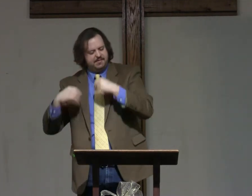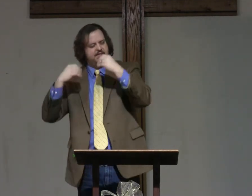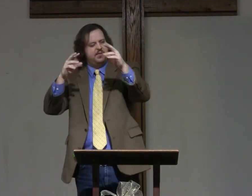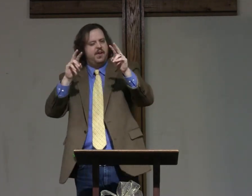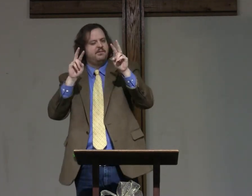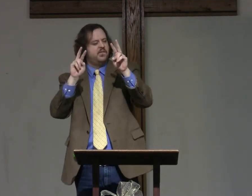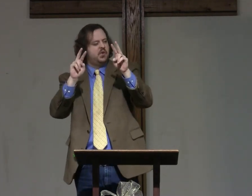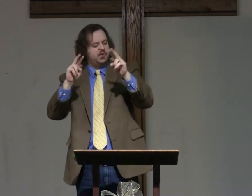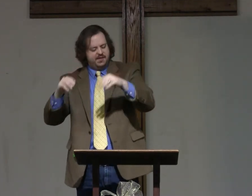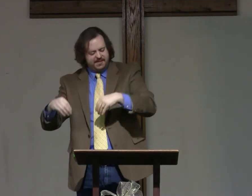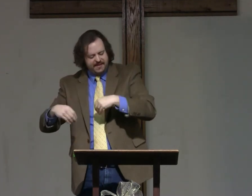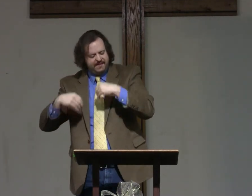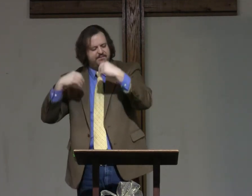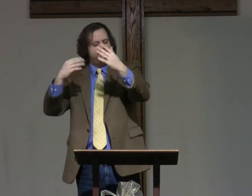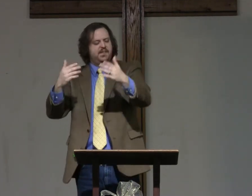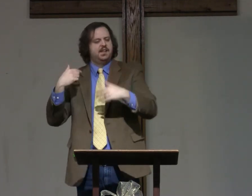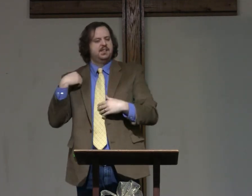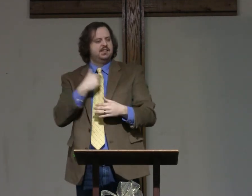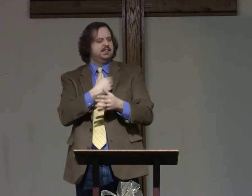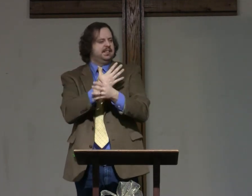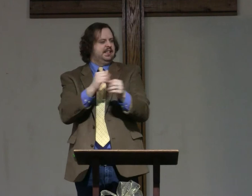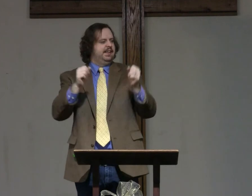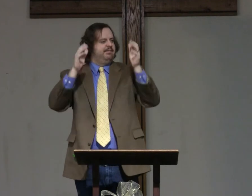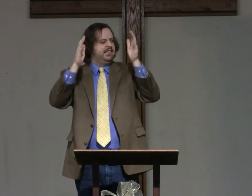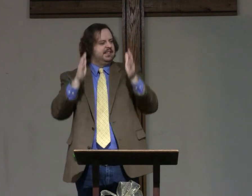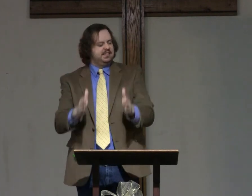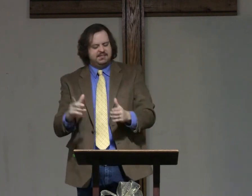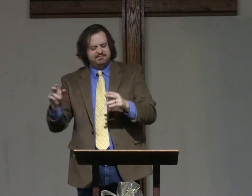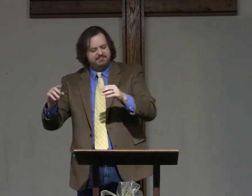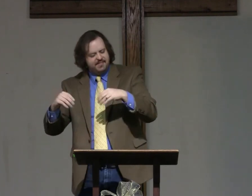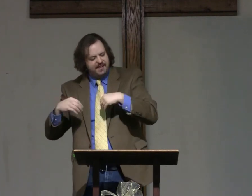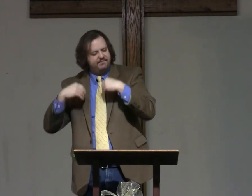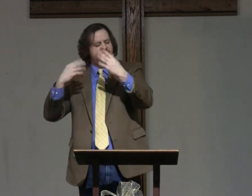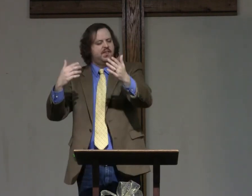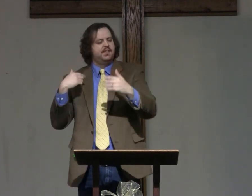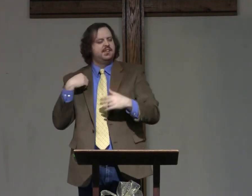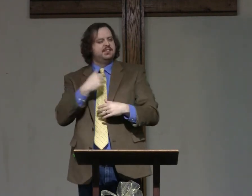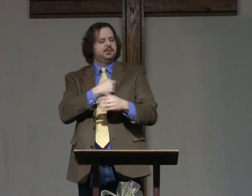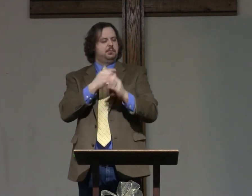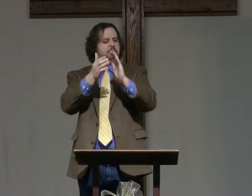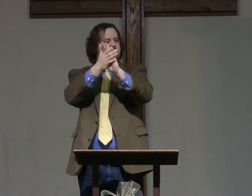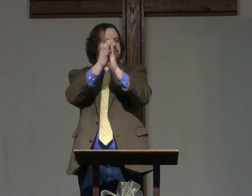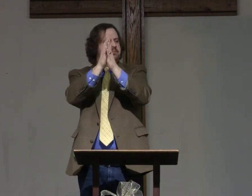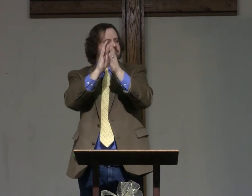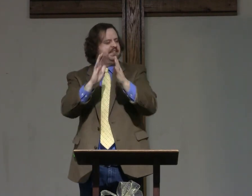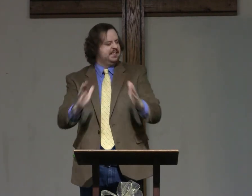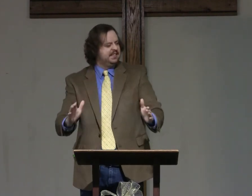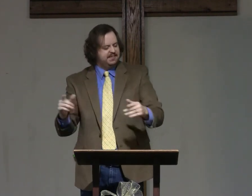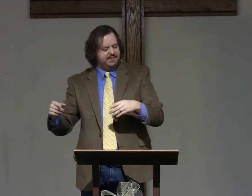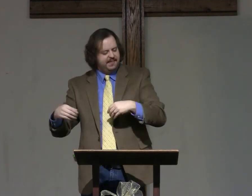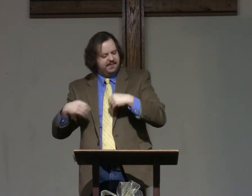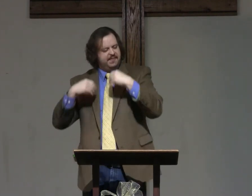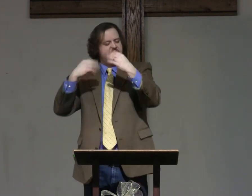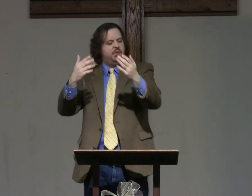And he would give us hope. He would give us a Savior. He would give us